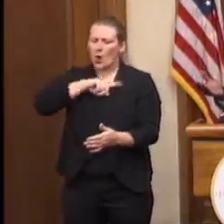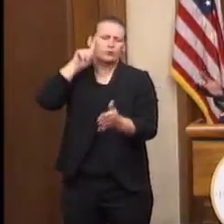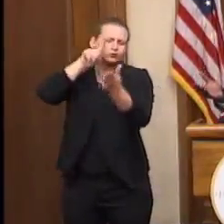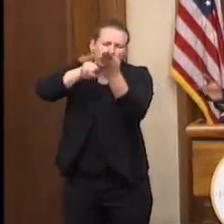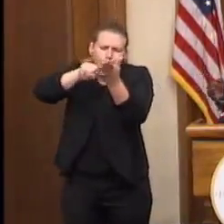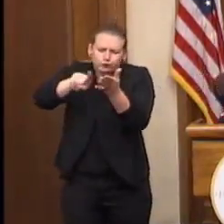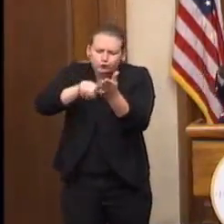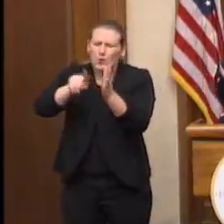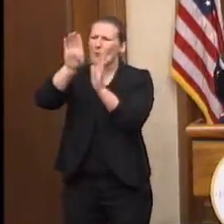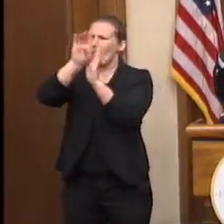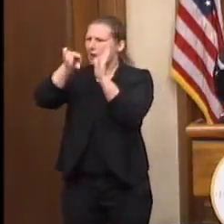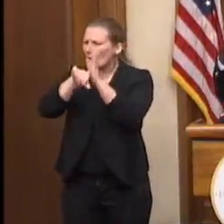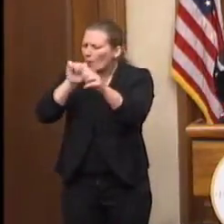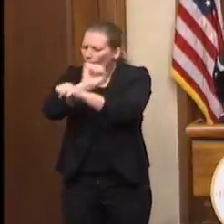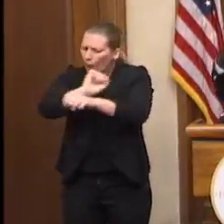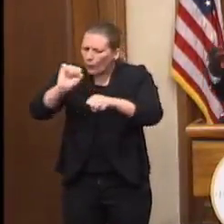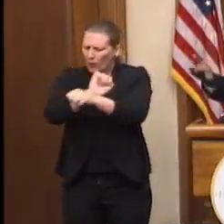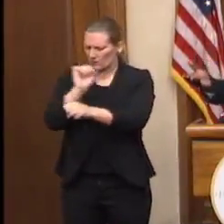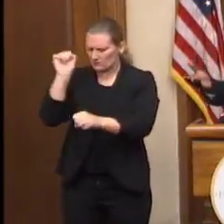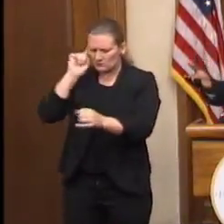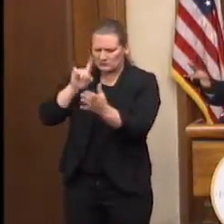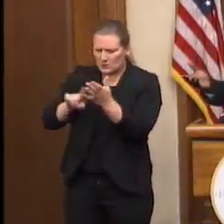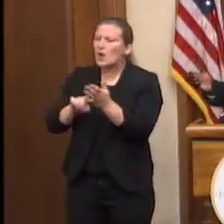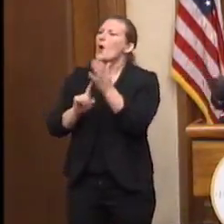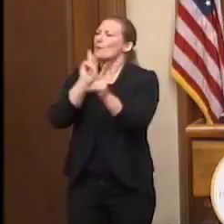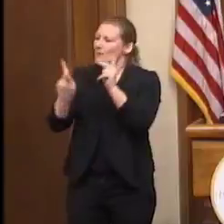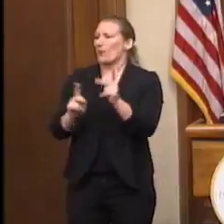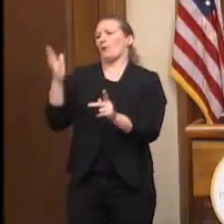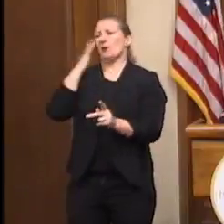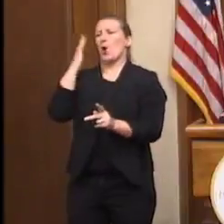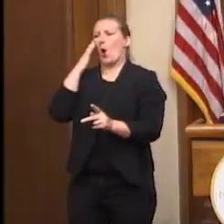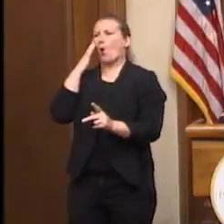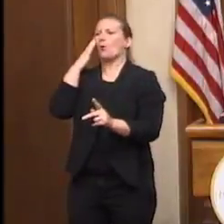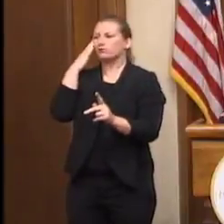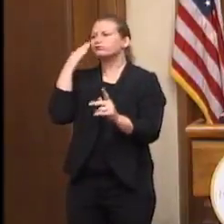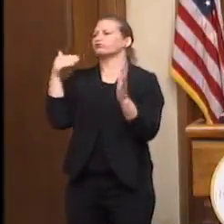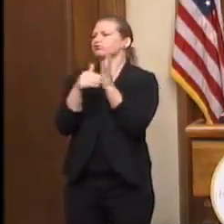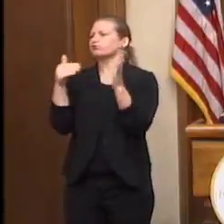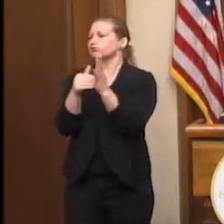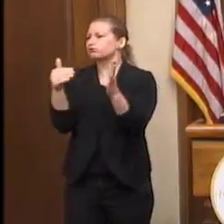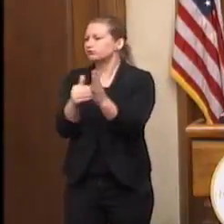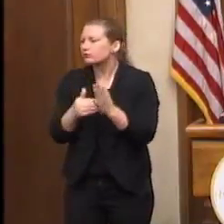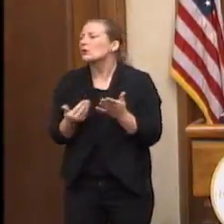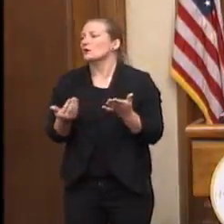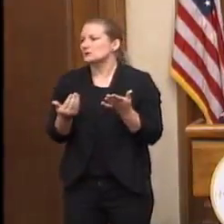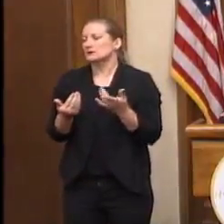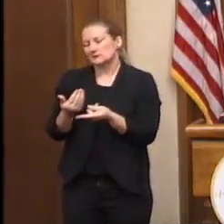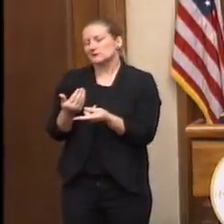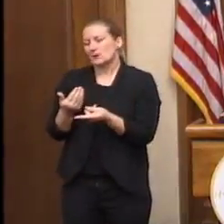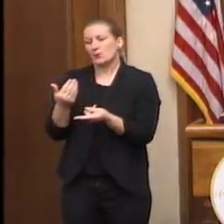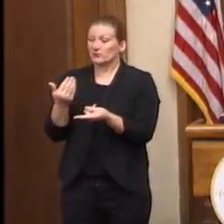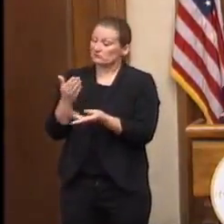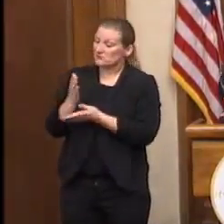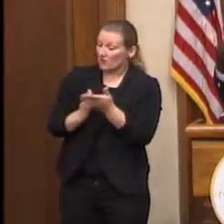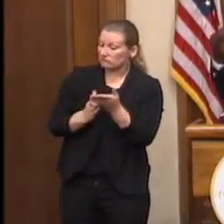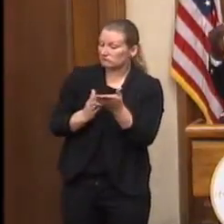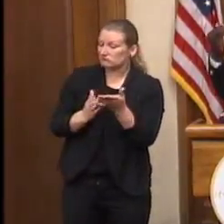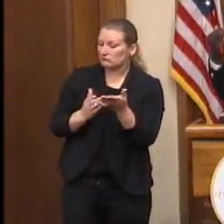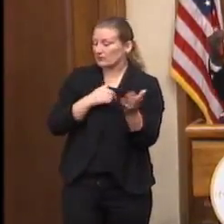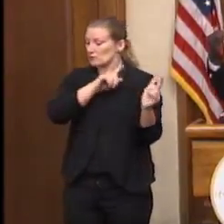of the persons that are regular offenders, and trying to get a better understanding of that. We've actually had some intervention whereby we've